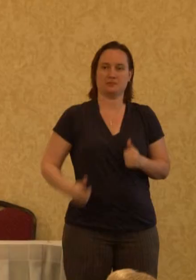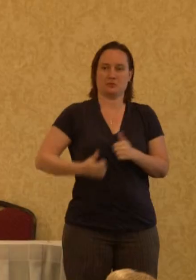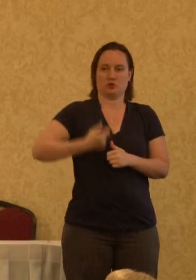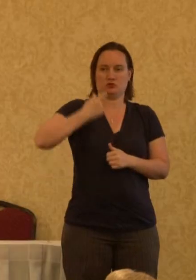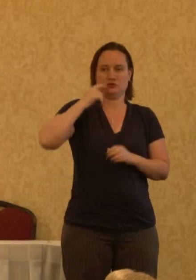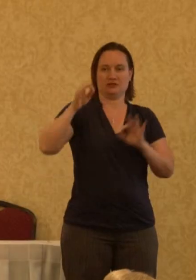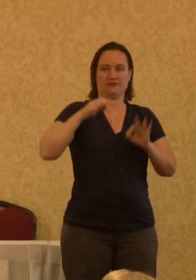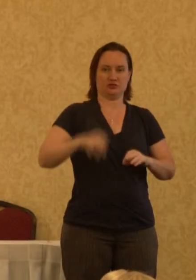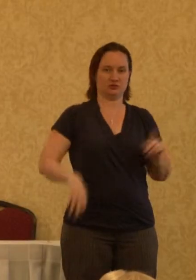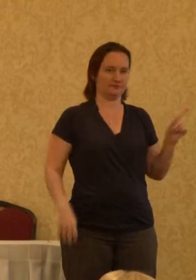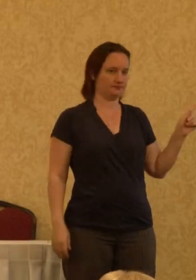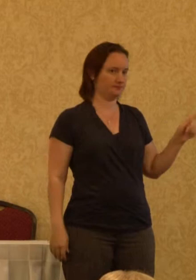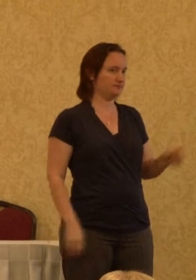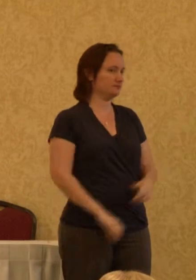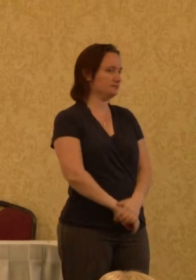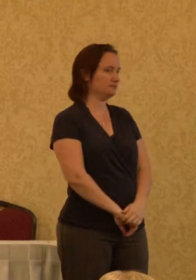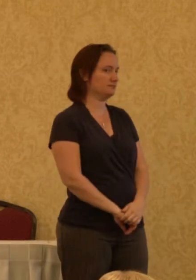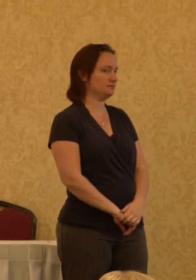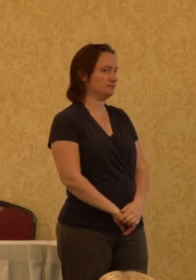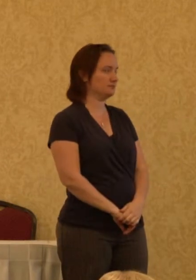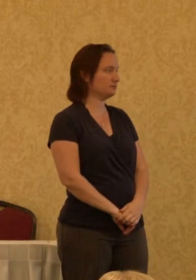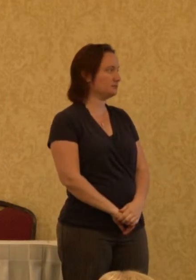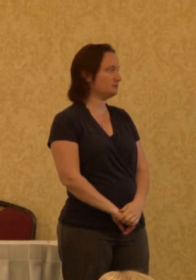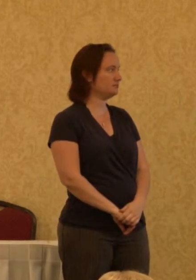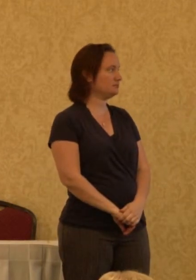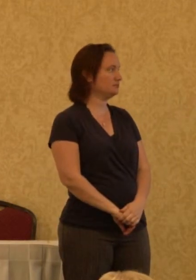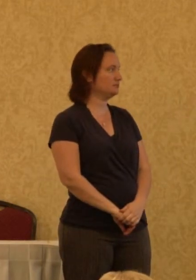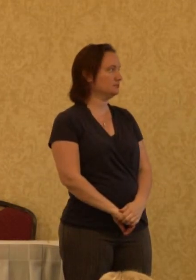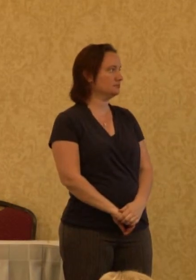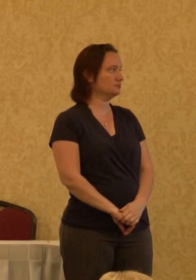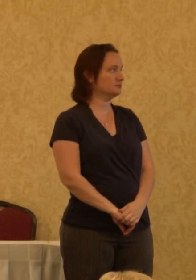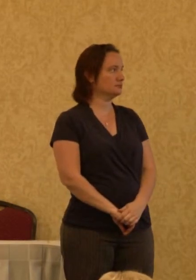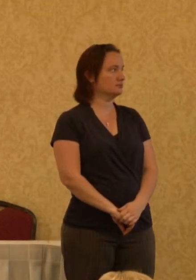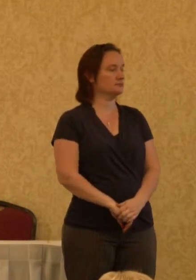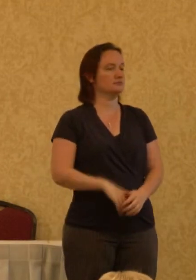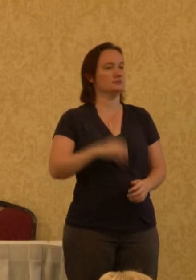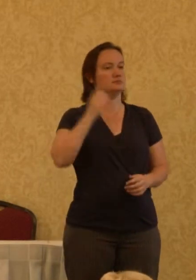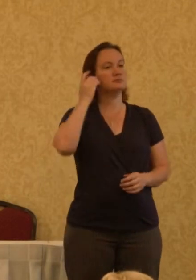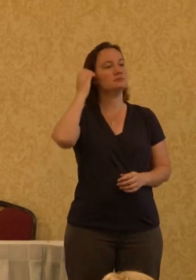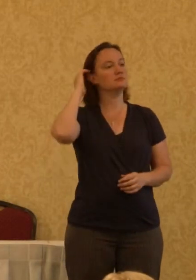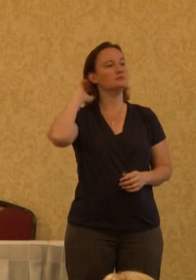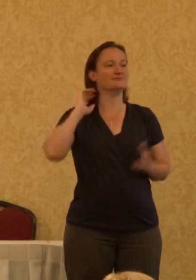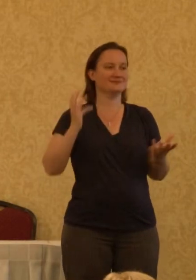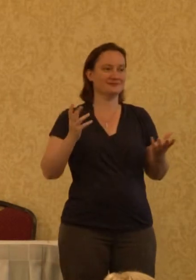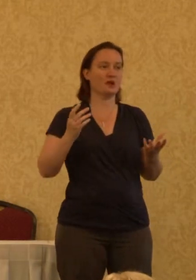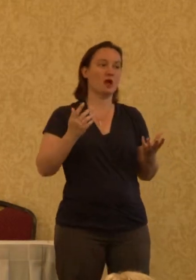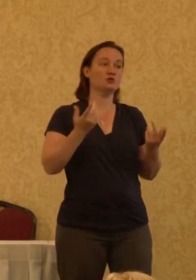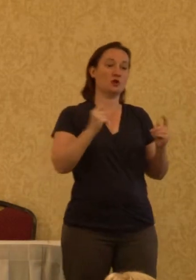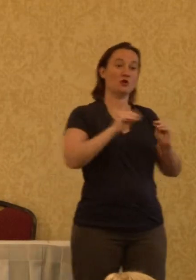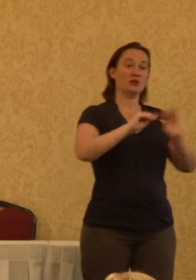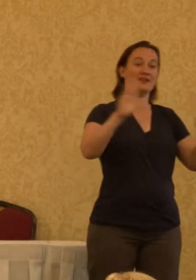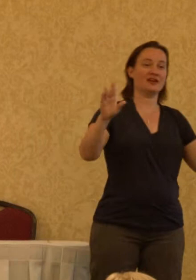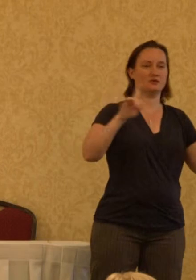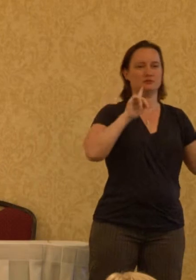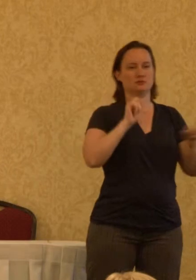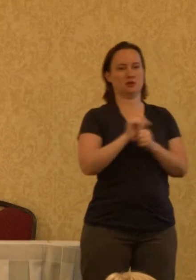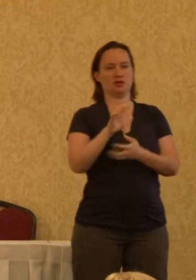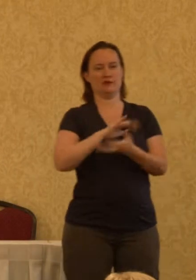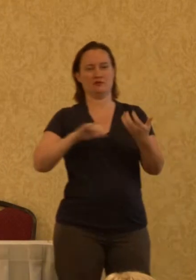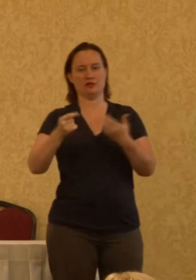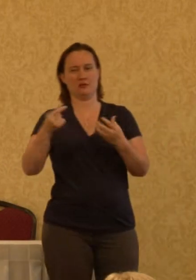definition. Now, to clarify and confuse things, we have